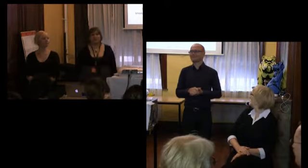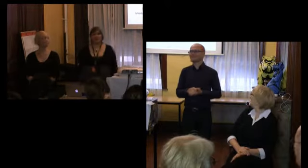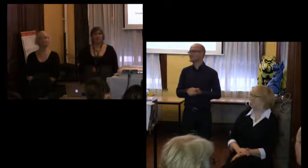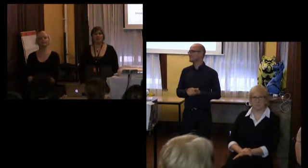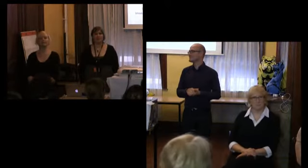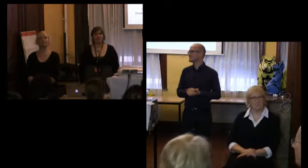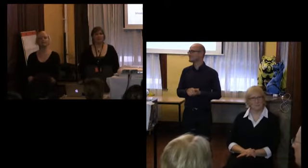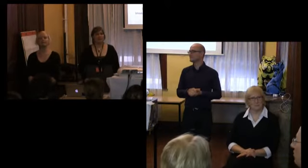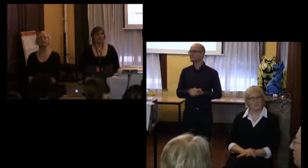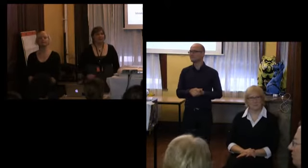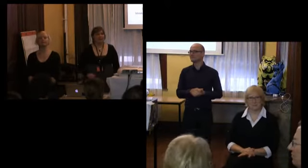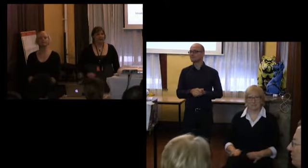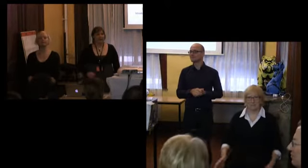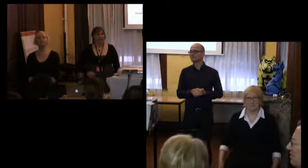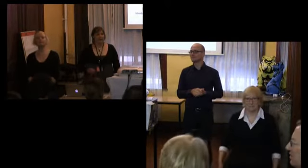So maybe